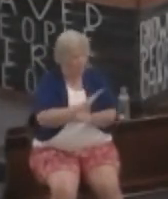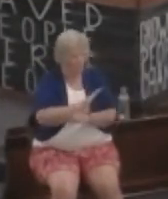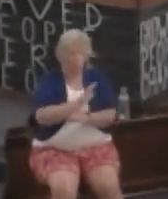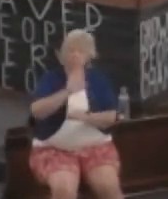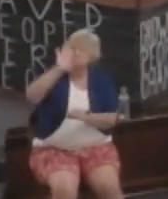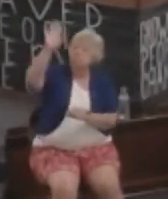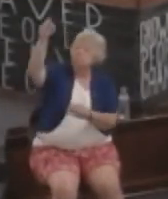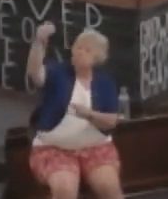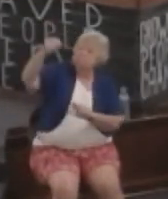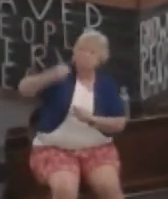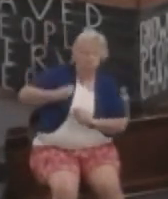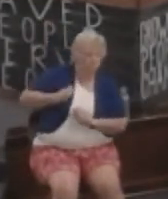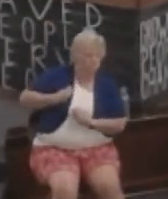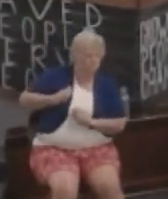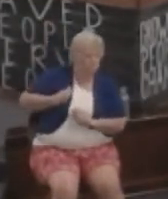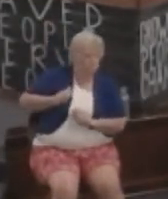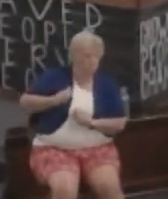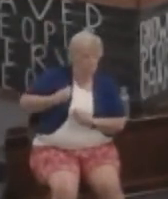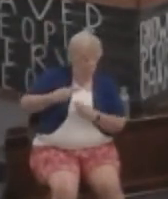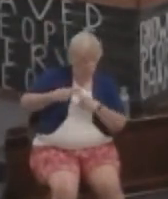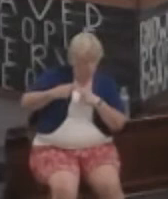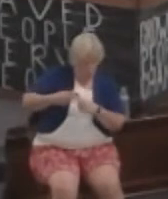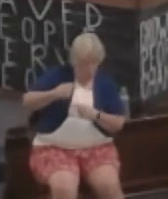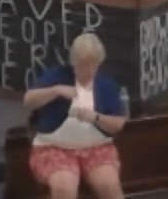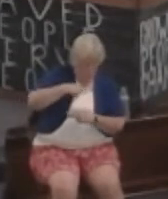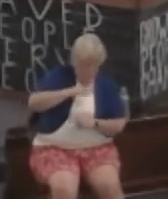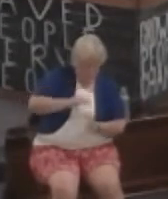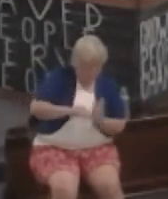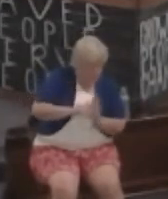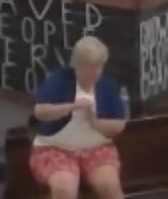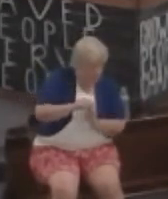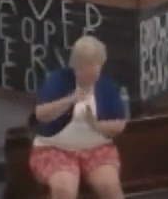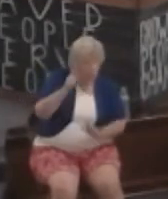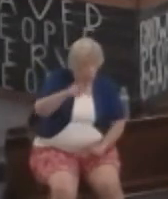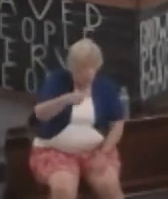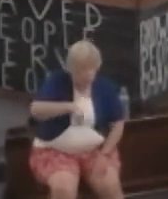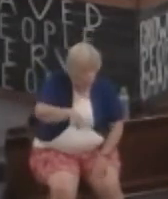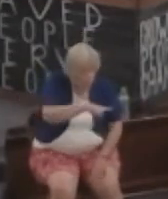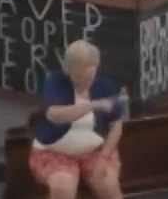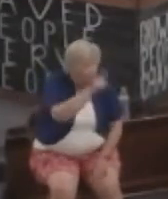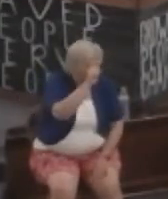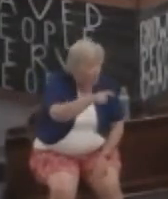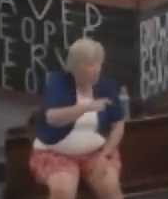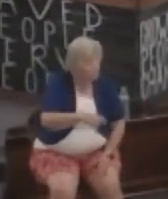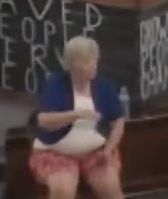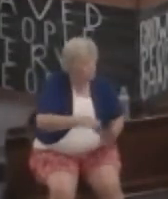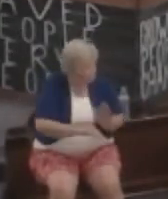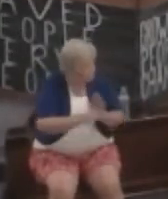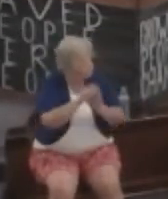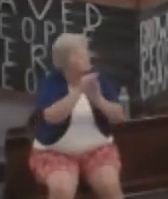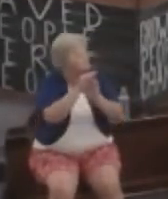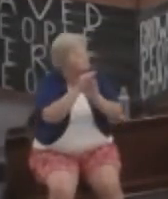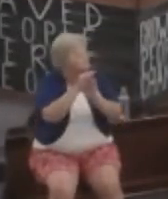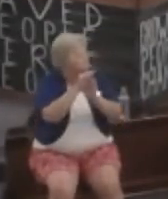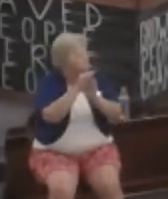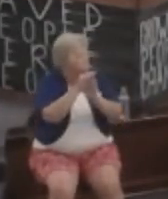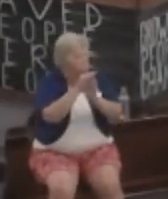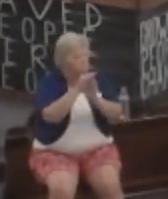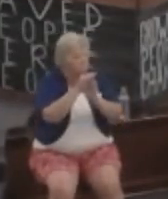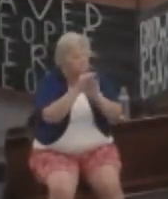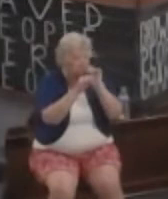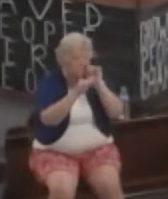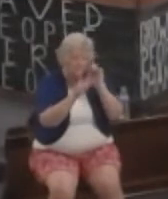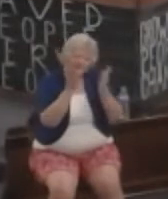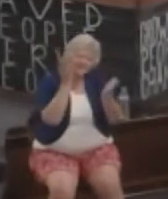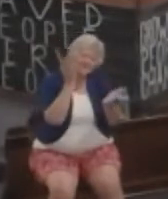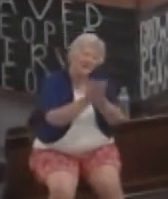Look there. Become mature. Become mature, attaining the whole measure of the fullness of Christ. We are called to stop